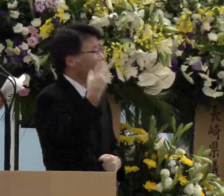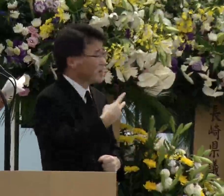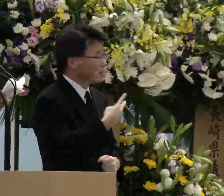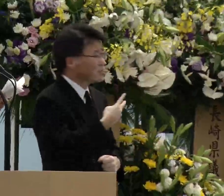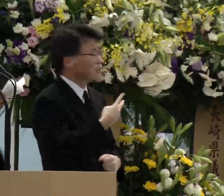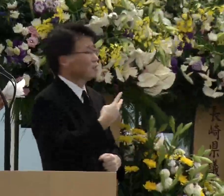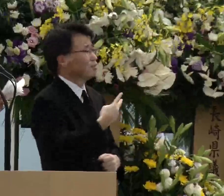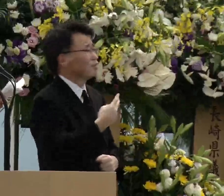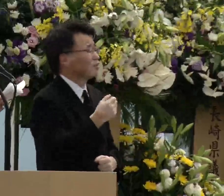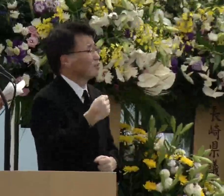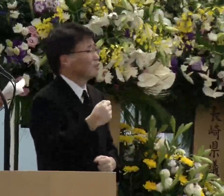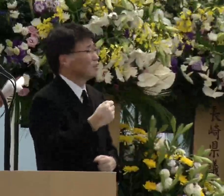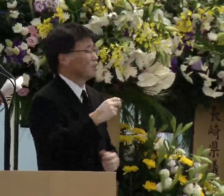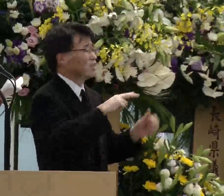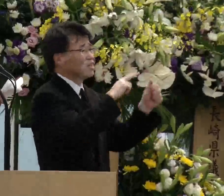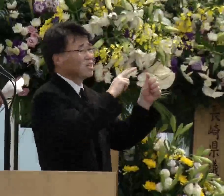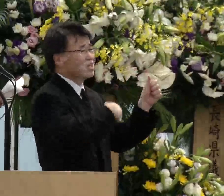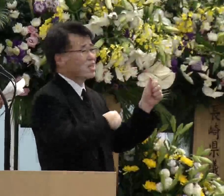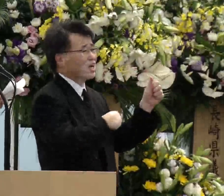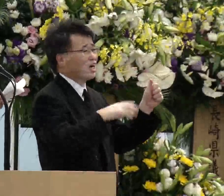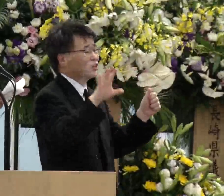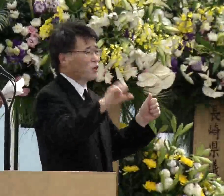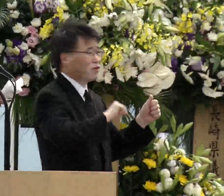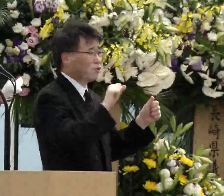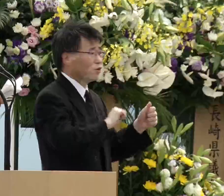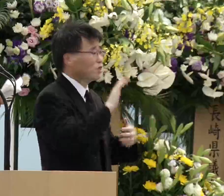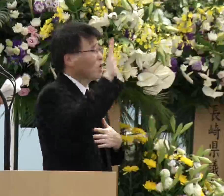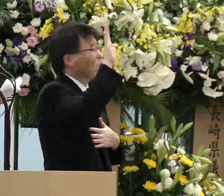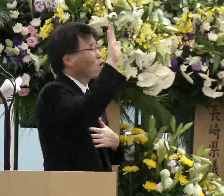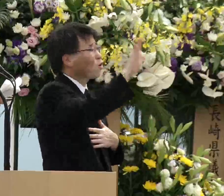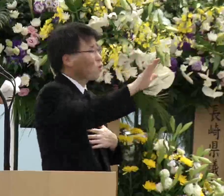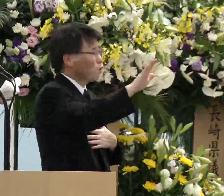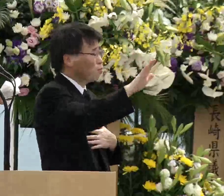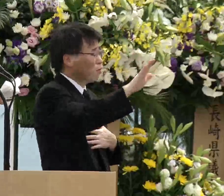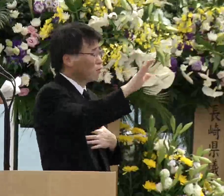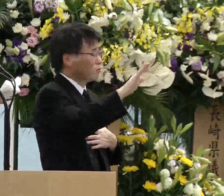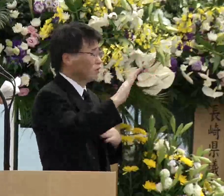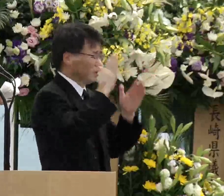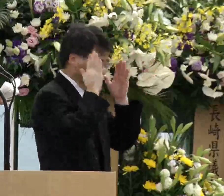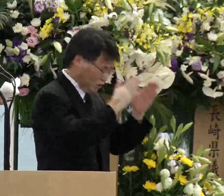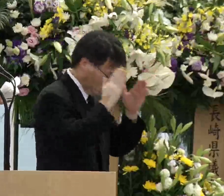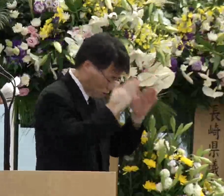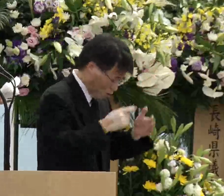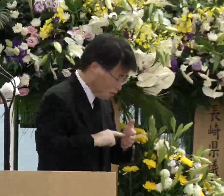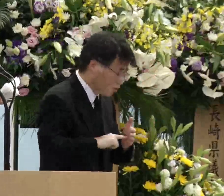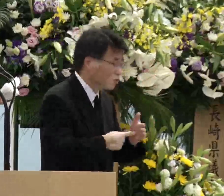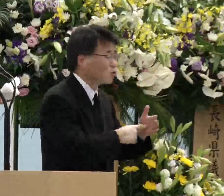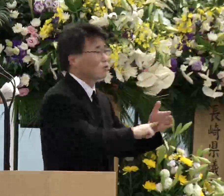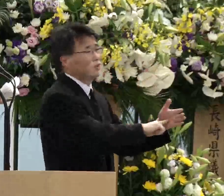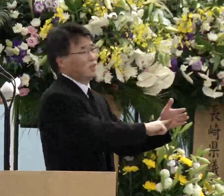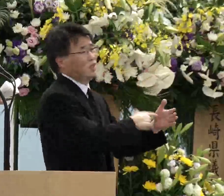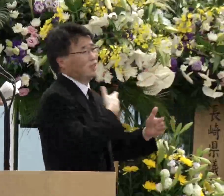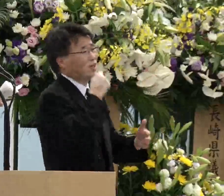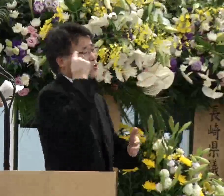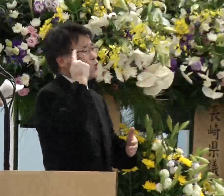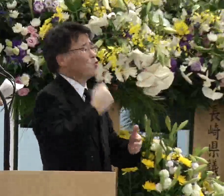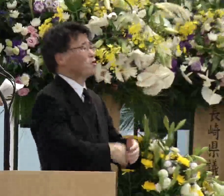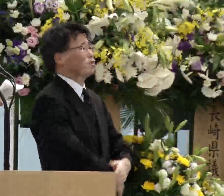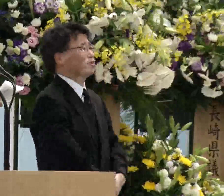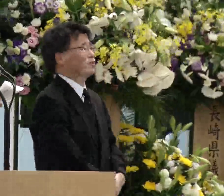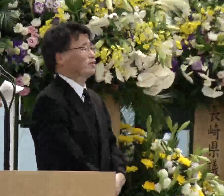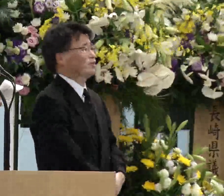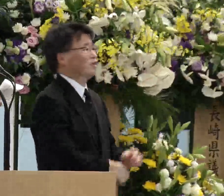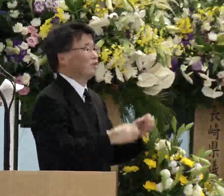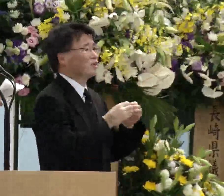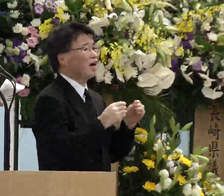will continue to make sincere efforts to enable more people to receive such recognition as